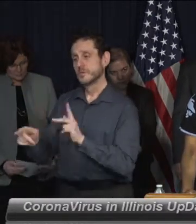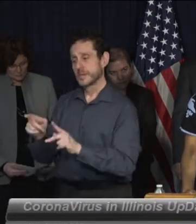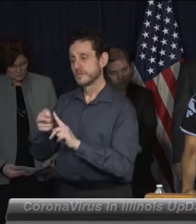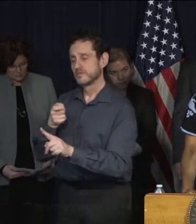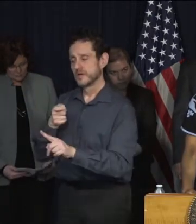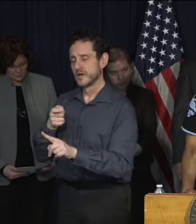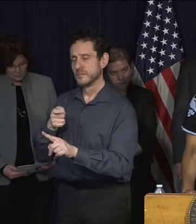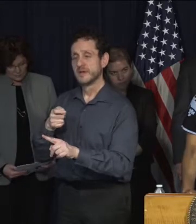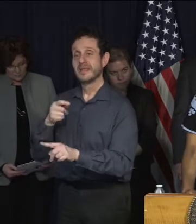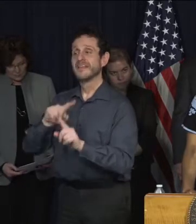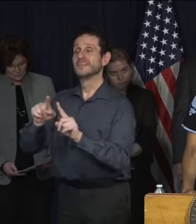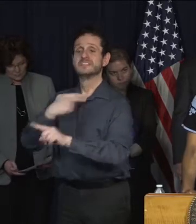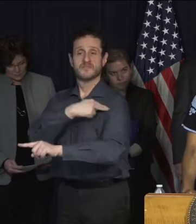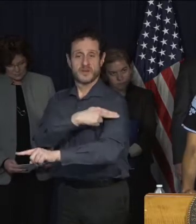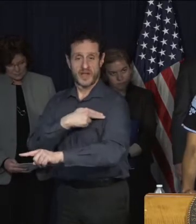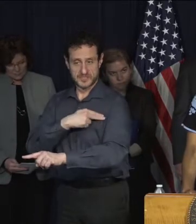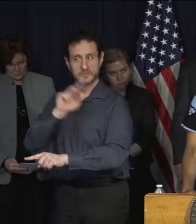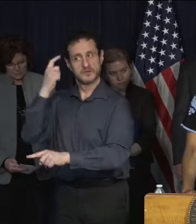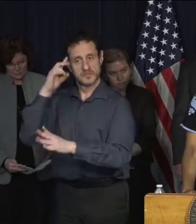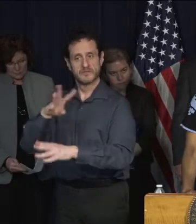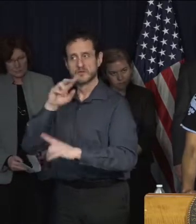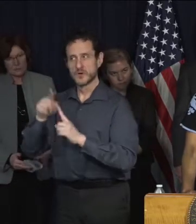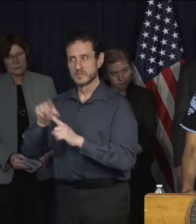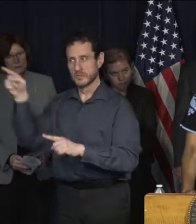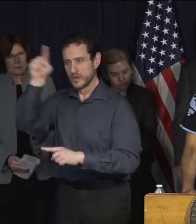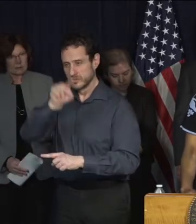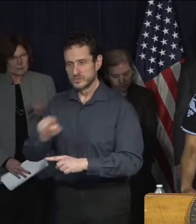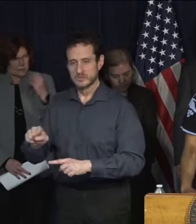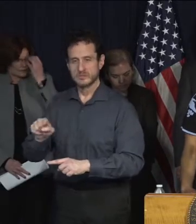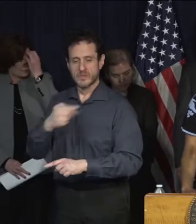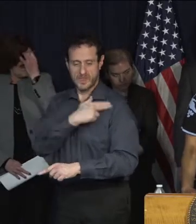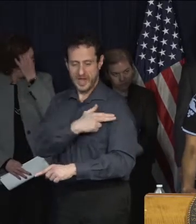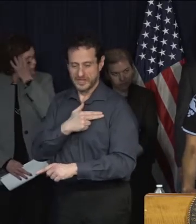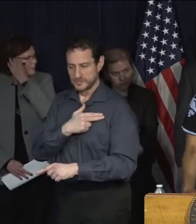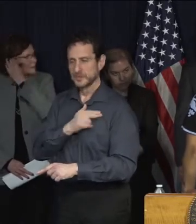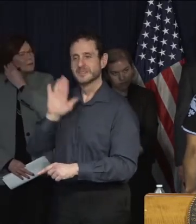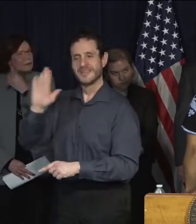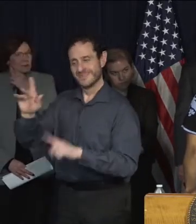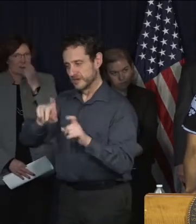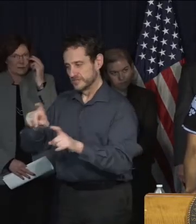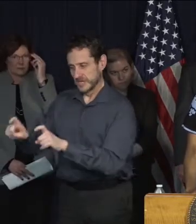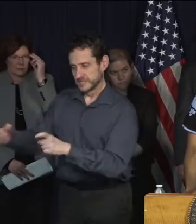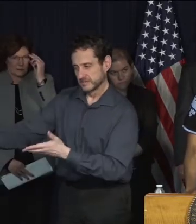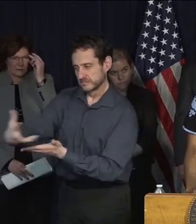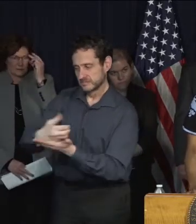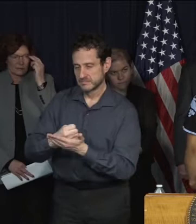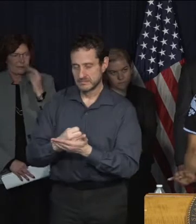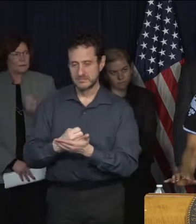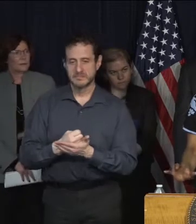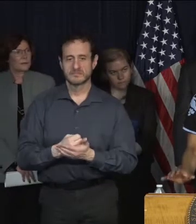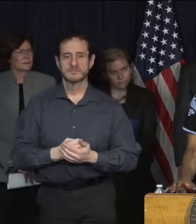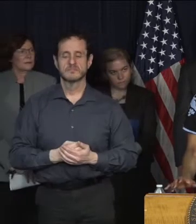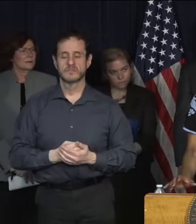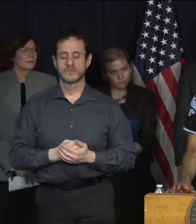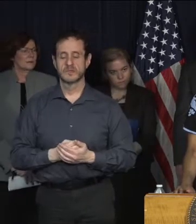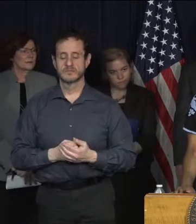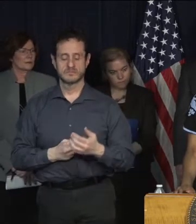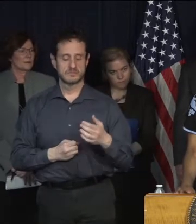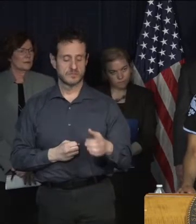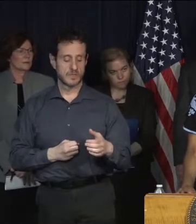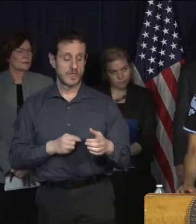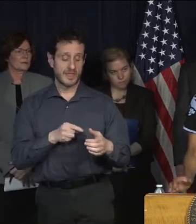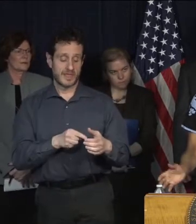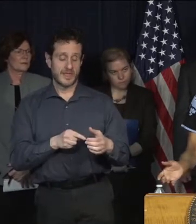the surveillance hospitals that you heard the governor reference. Again, sentinel surveillance involves specimens that have tested negative for